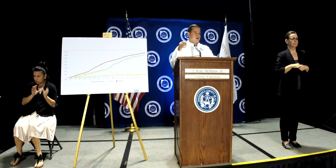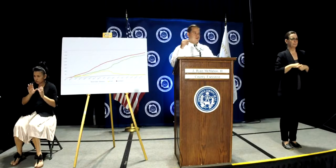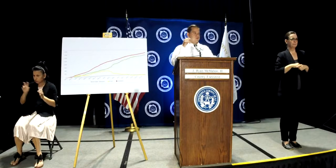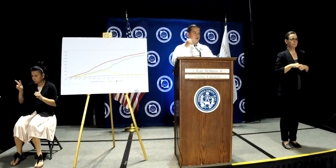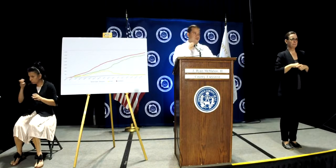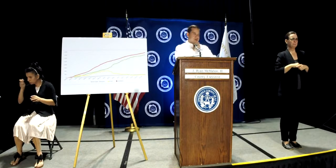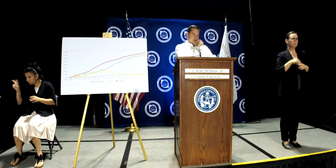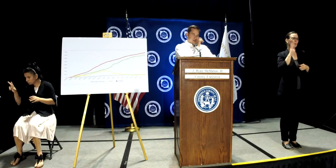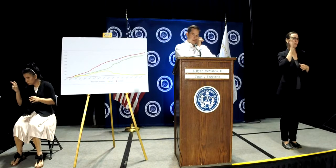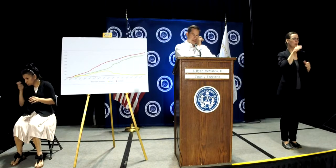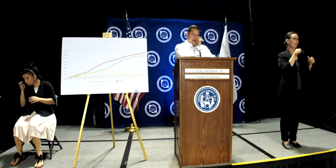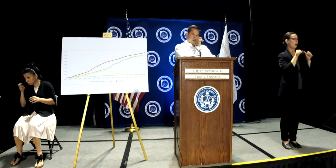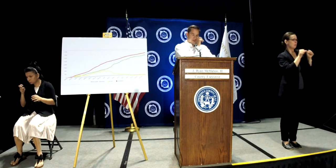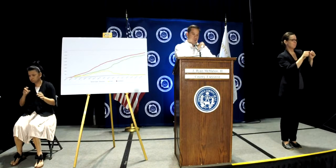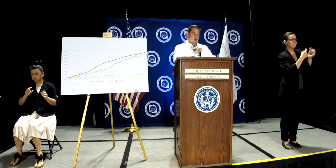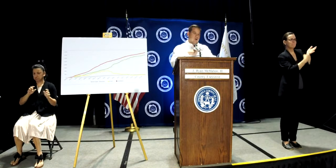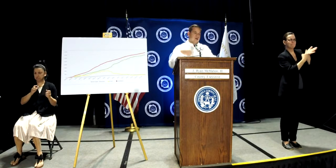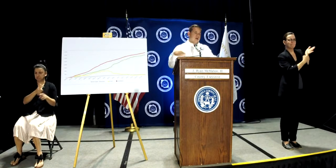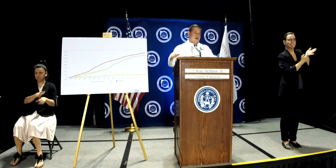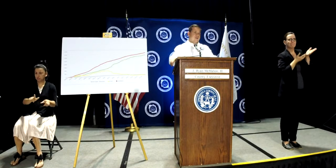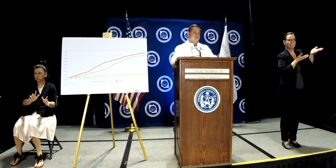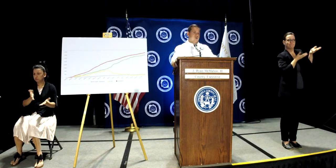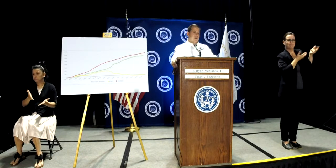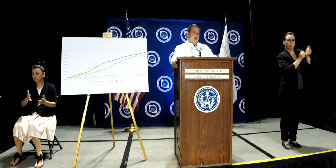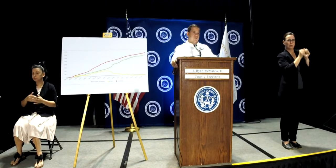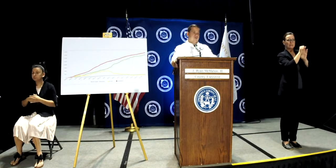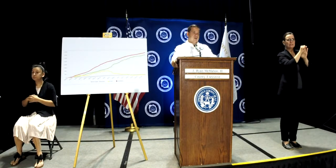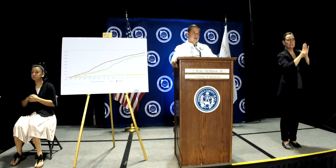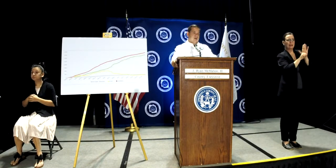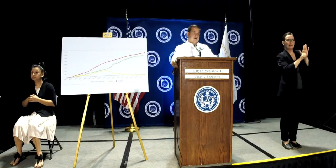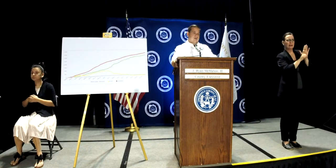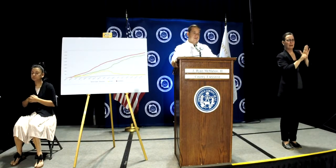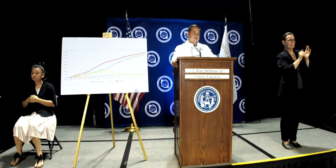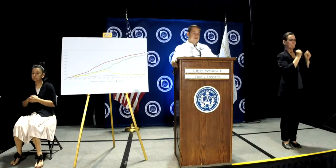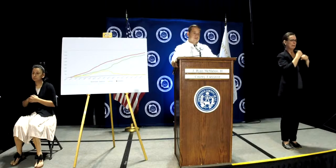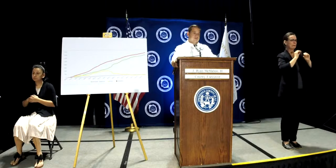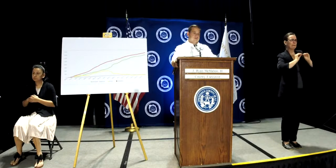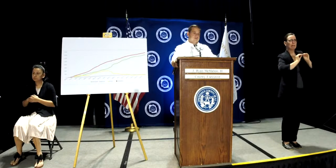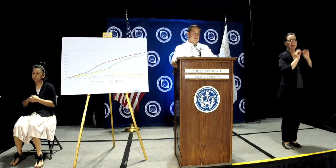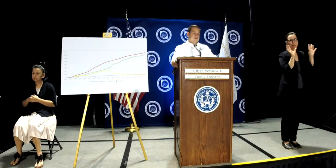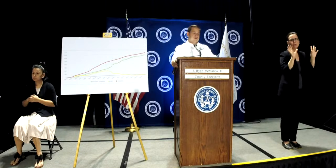state once we understand the guidance a little more. I think if you have a